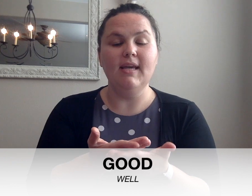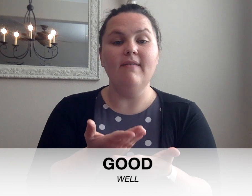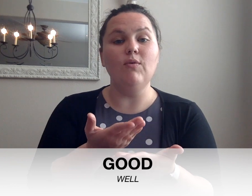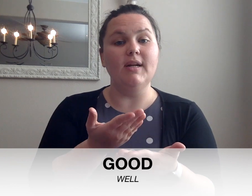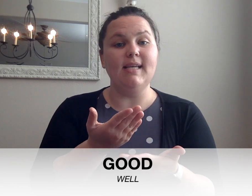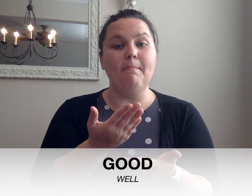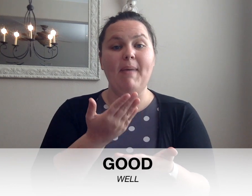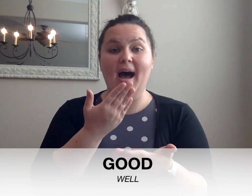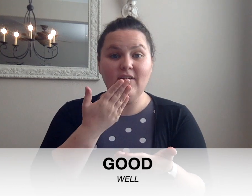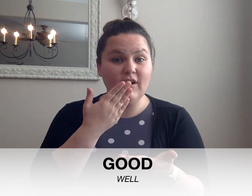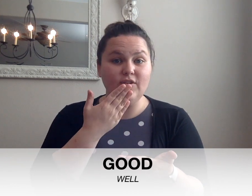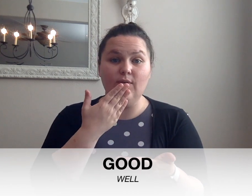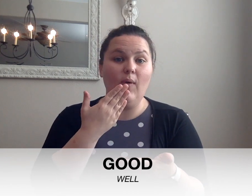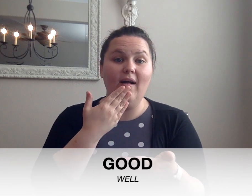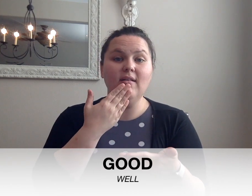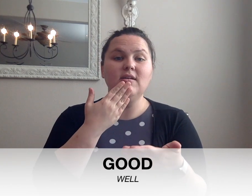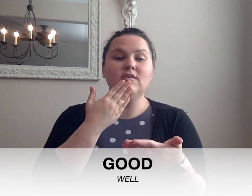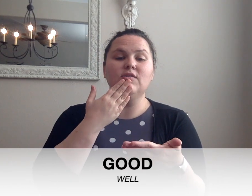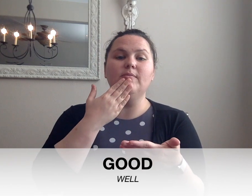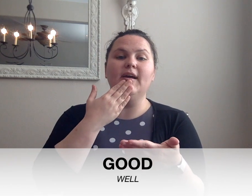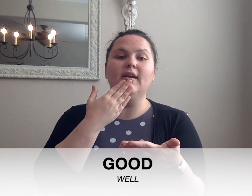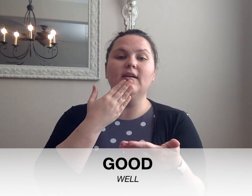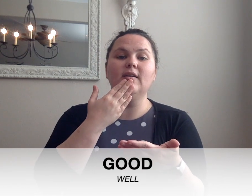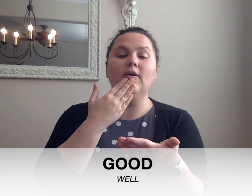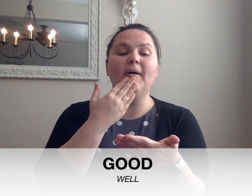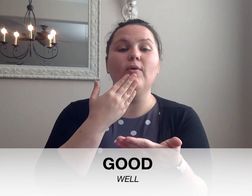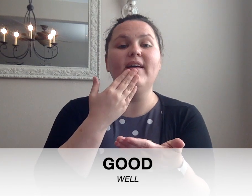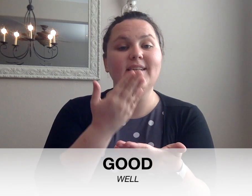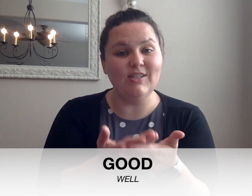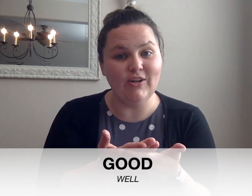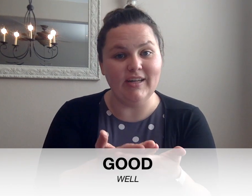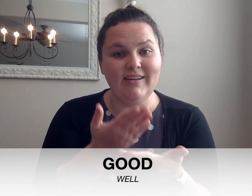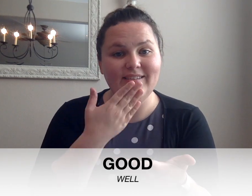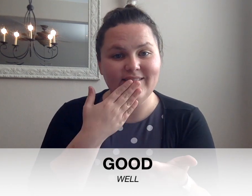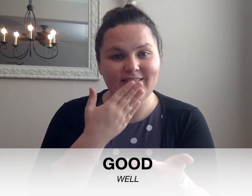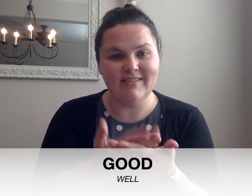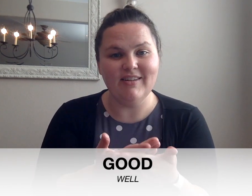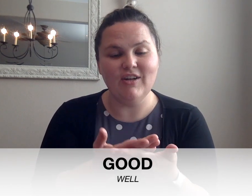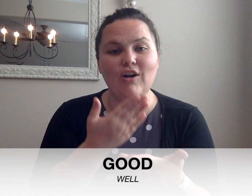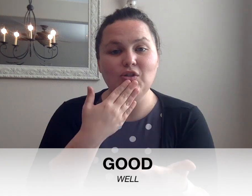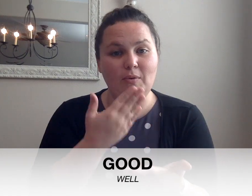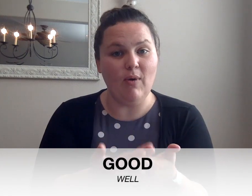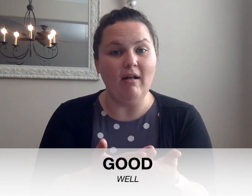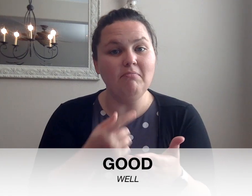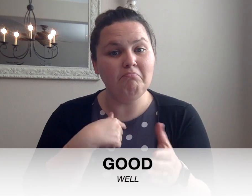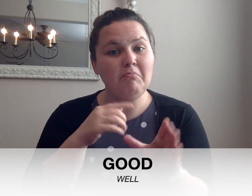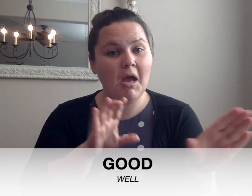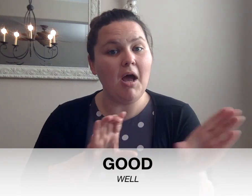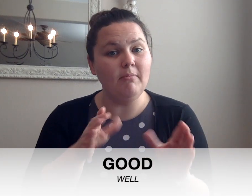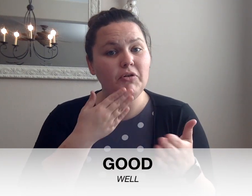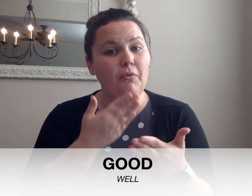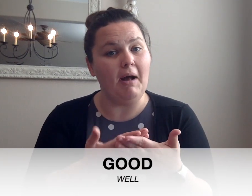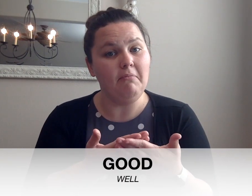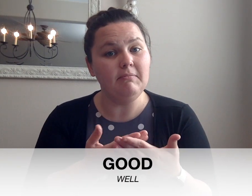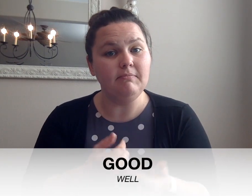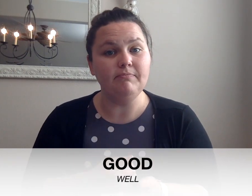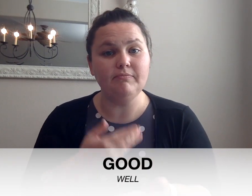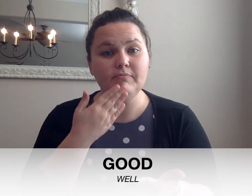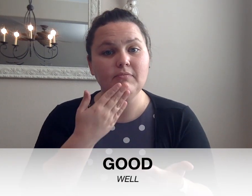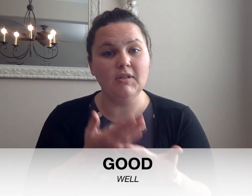If you want to say bad, you're not doing well. So you might, by the way, this good could also be well. I'm doing well.